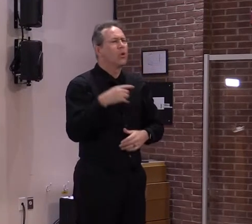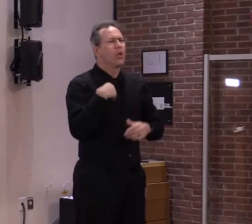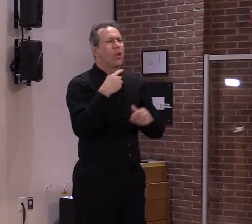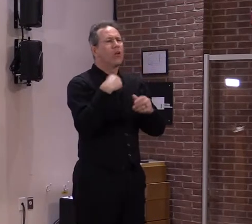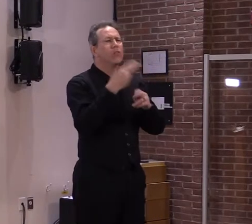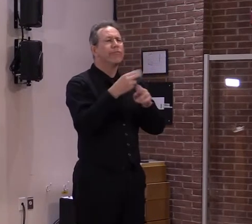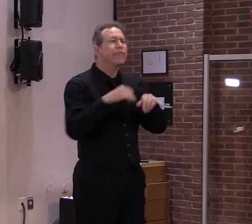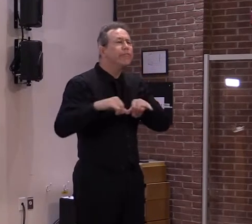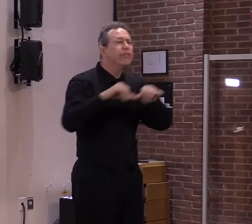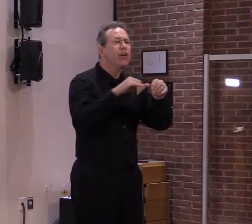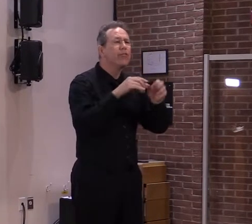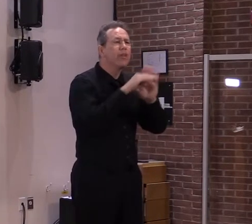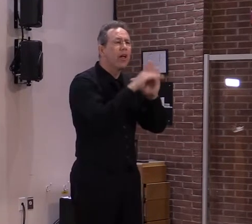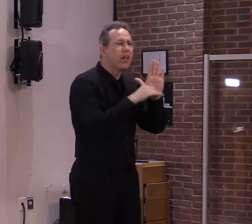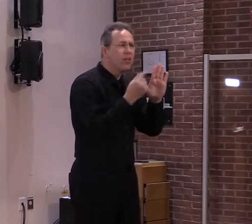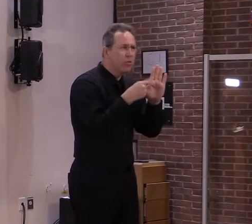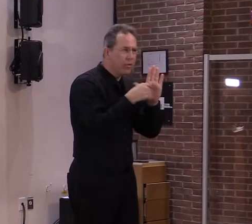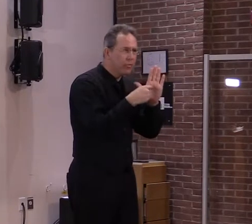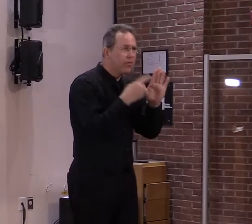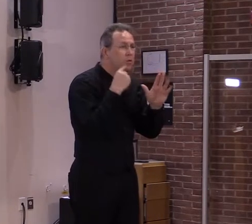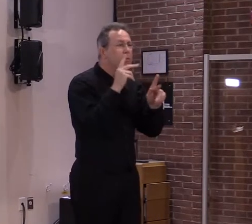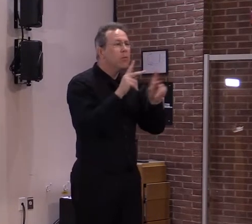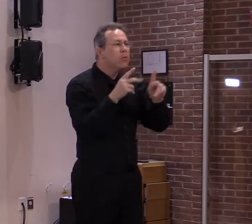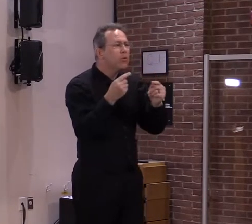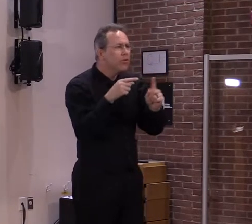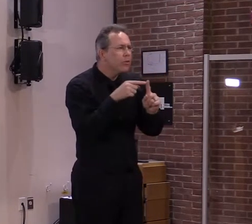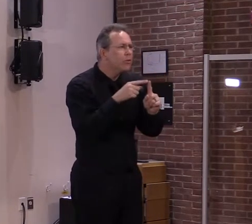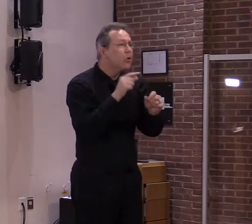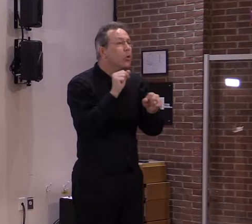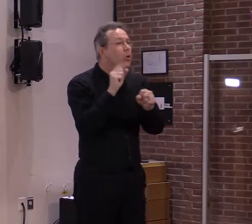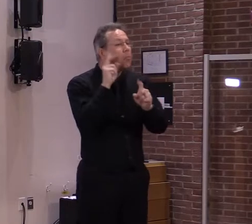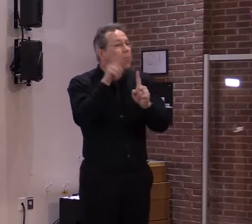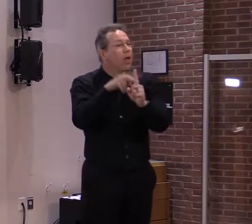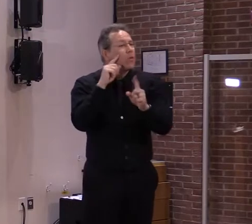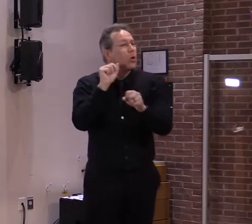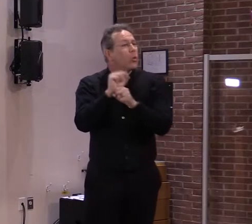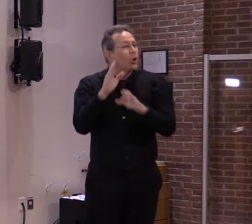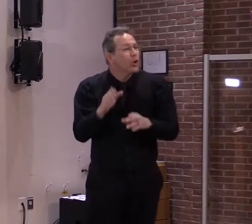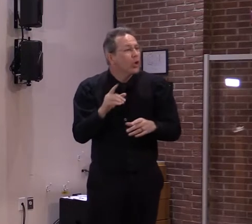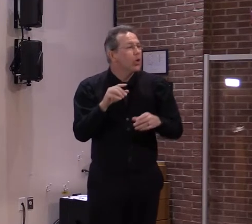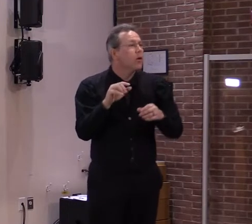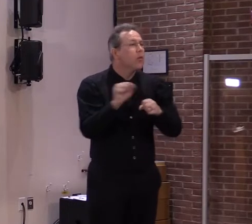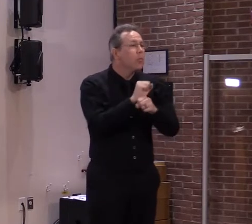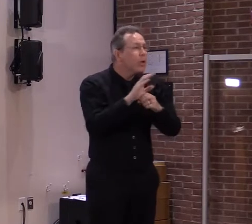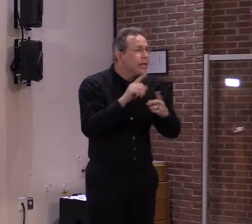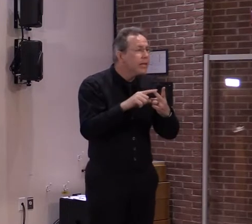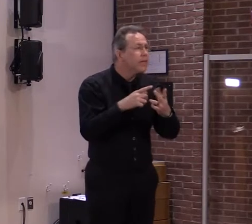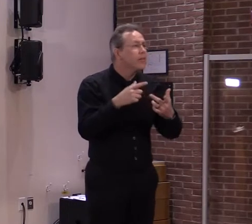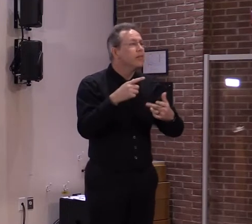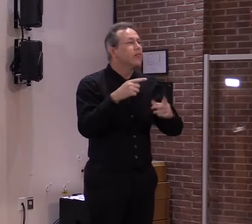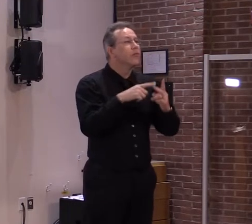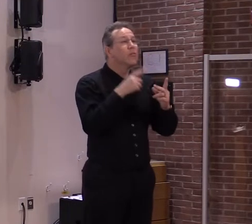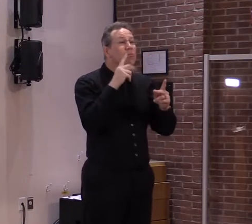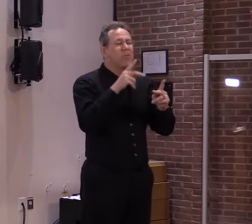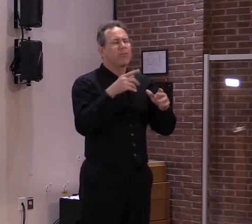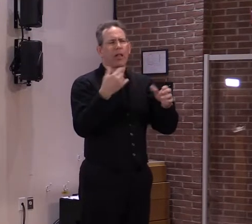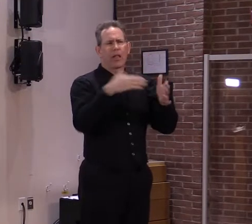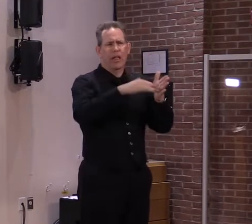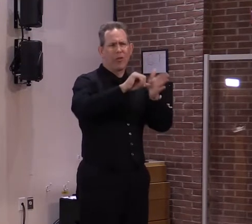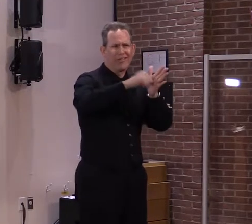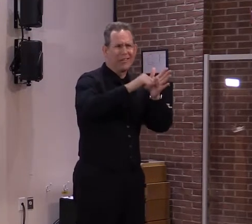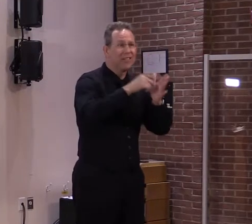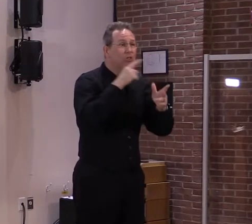customers should focus on. Number one, stay home if you are sick. Number two, wear a